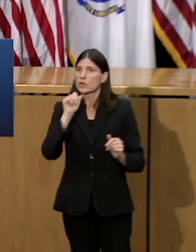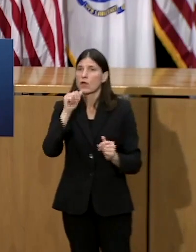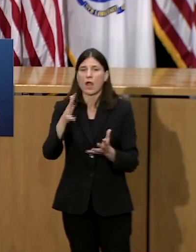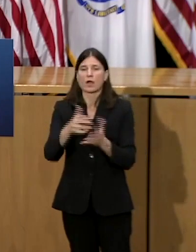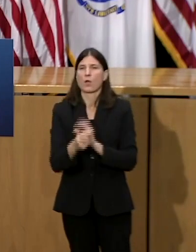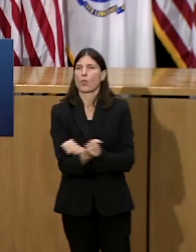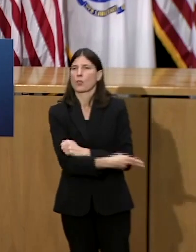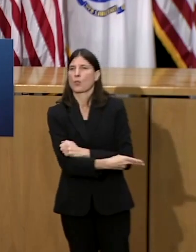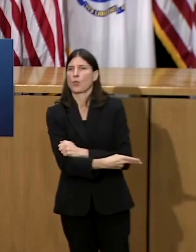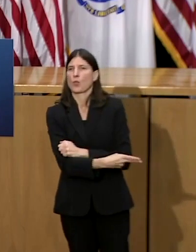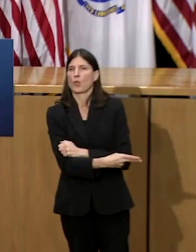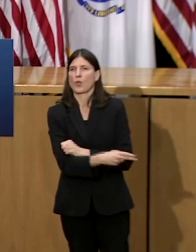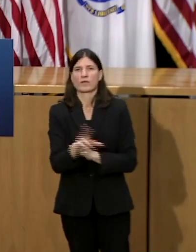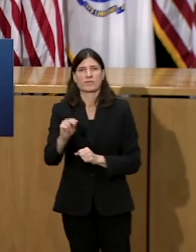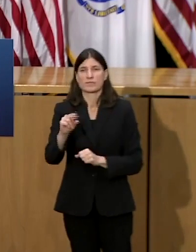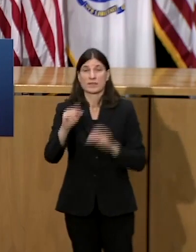conspiracy,